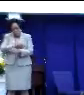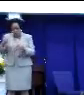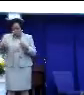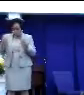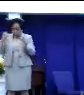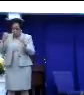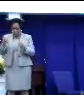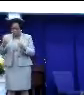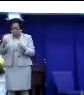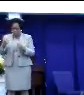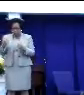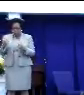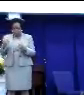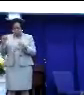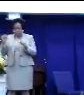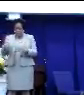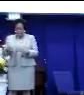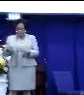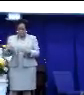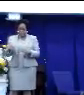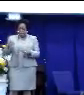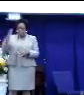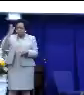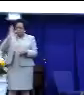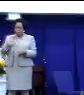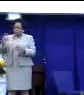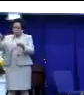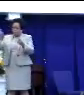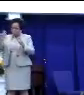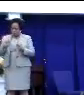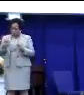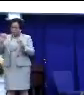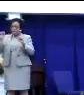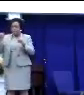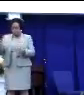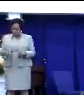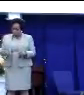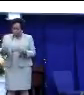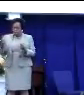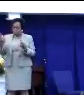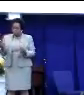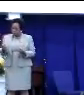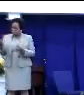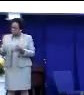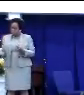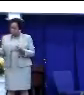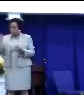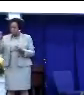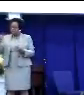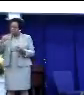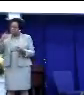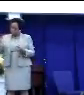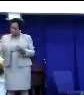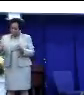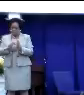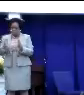means power. It means or ability. So God has given us the ability to do the things that he said in his